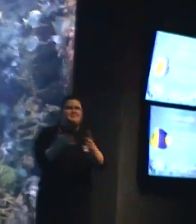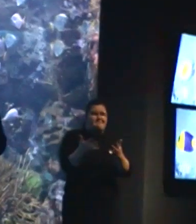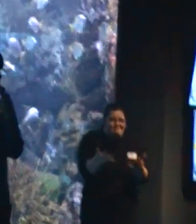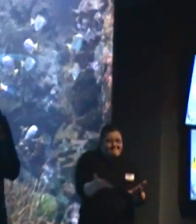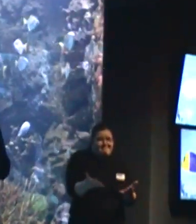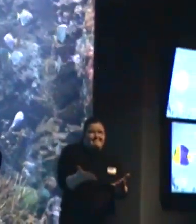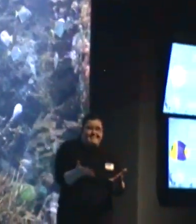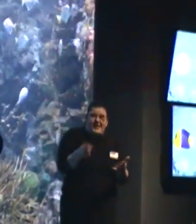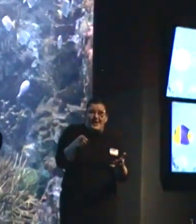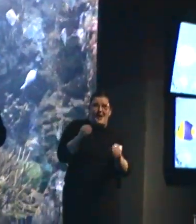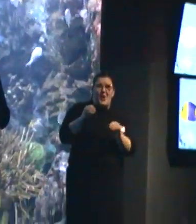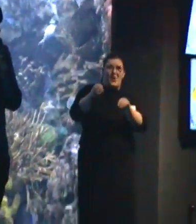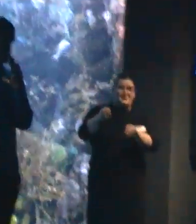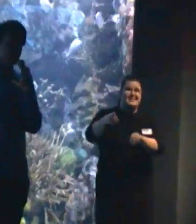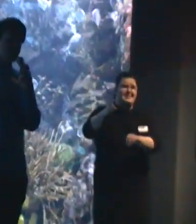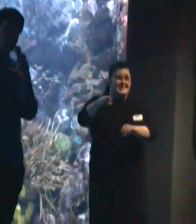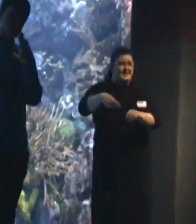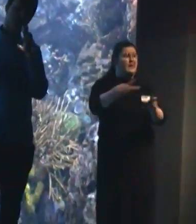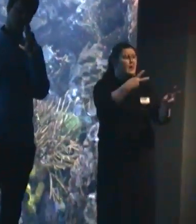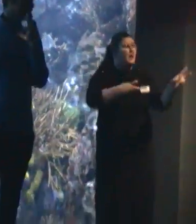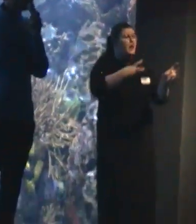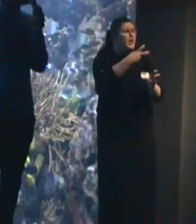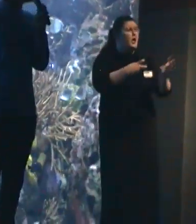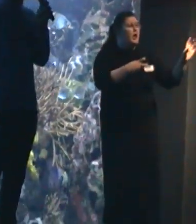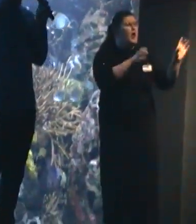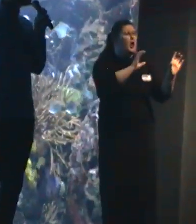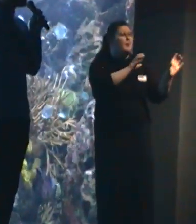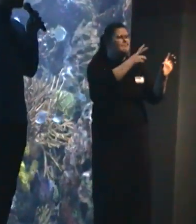up a lot of slack.